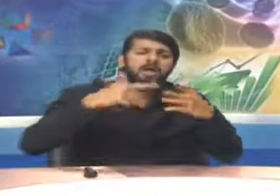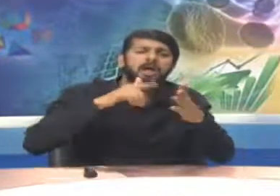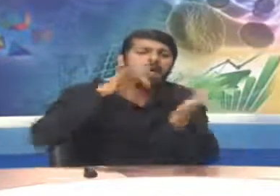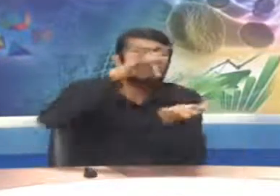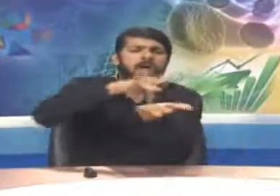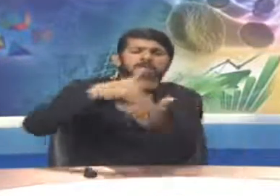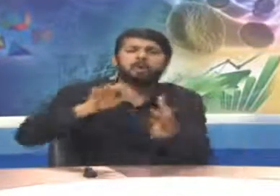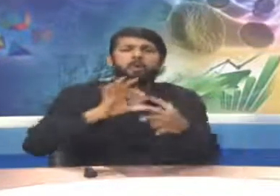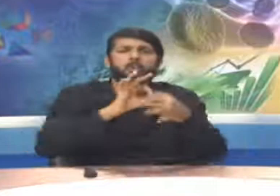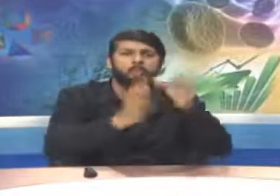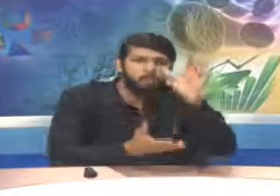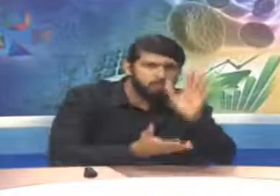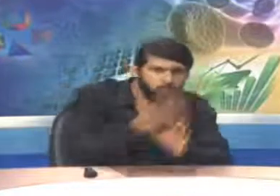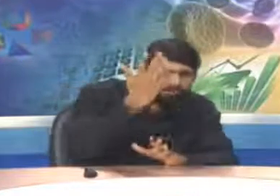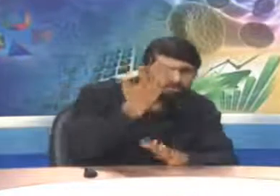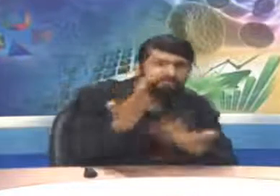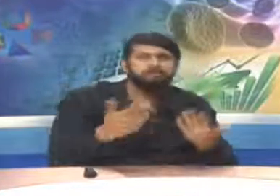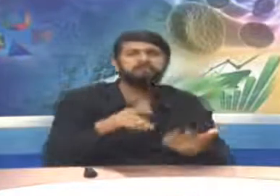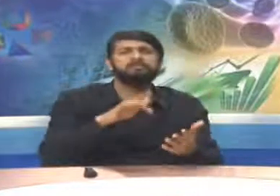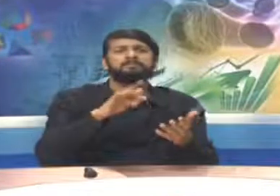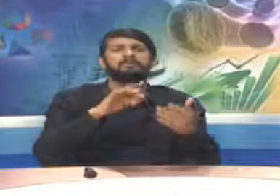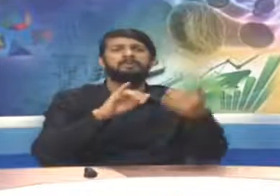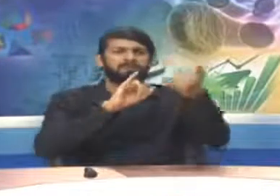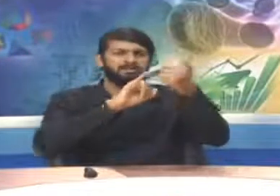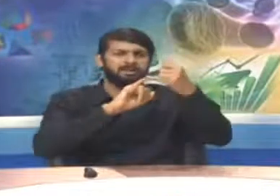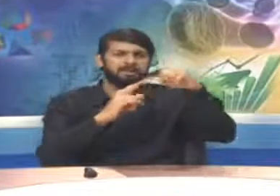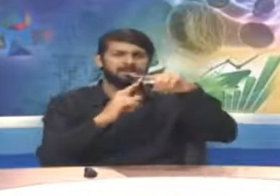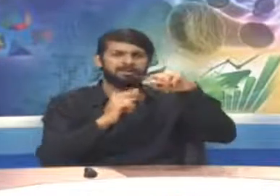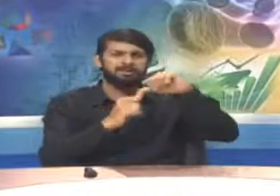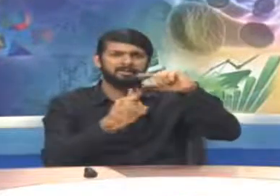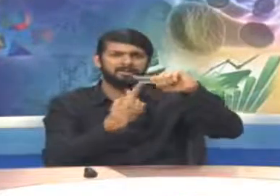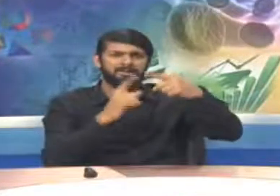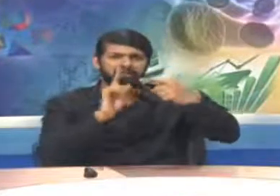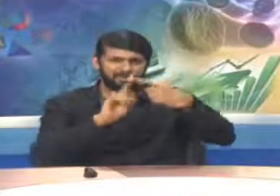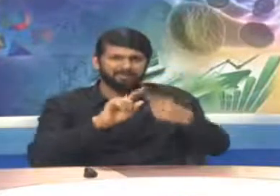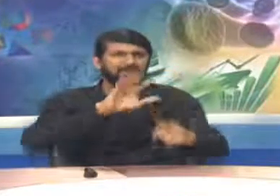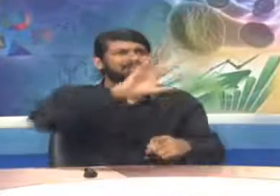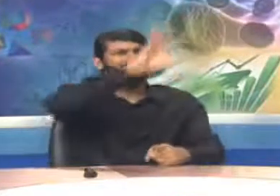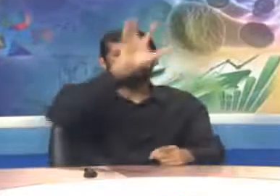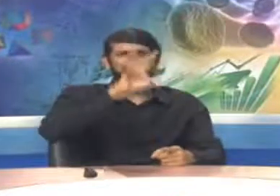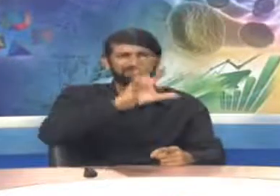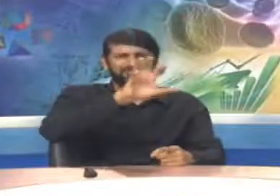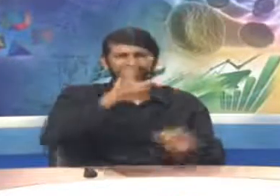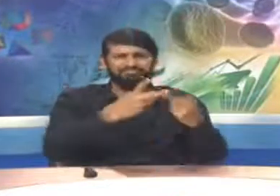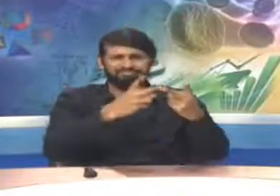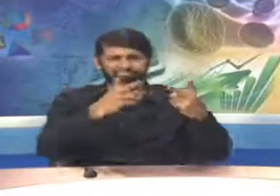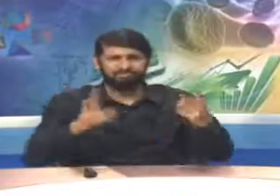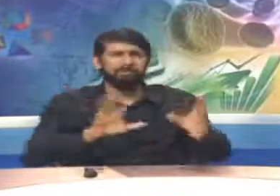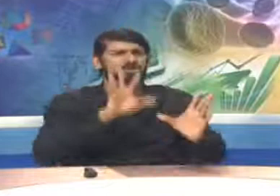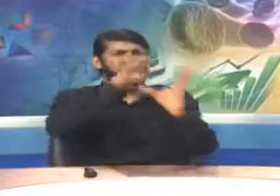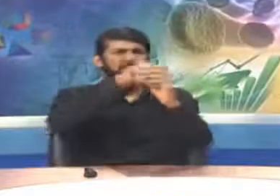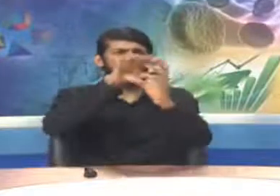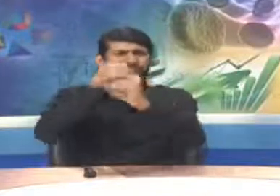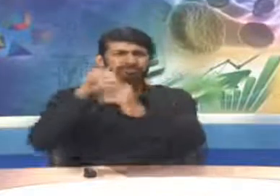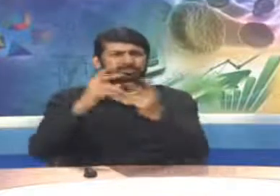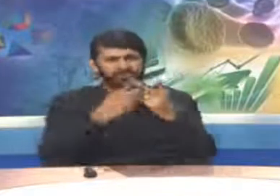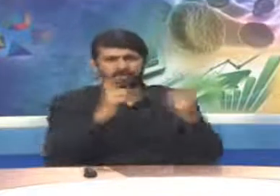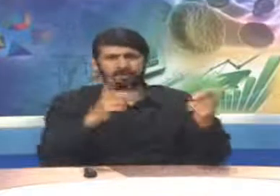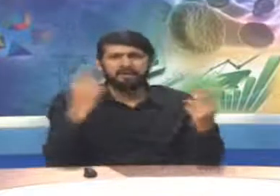all activities. The focal point individual is the end, while all other